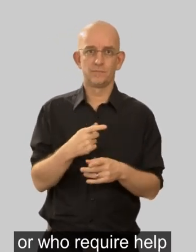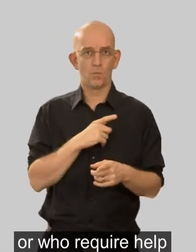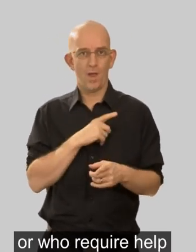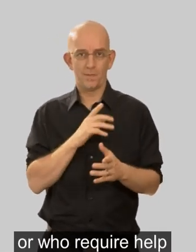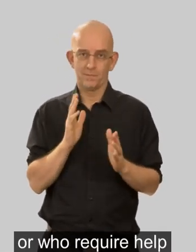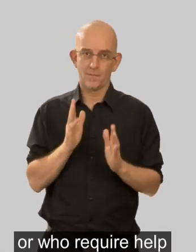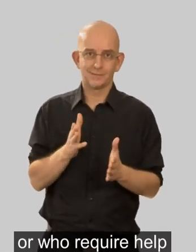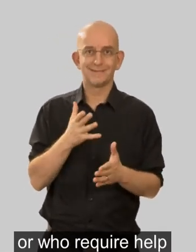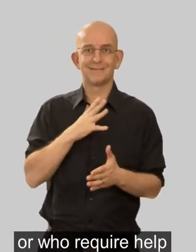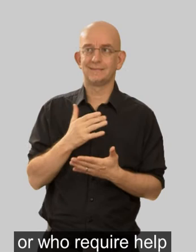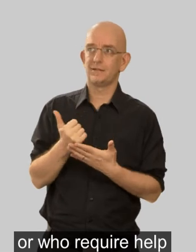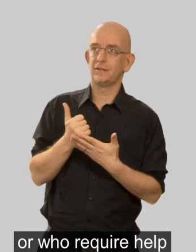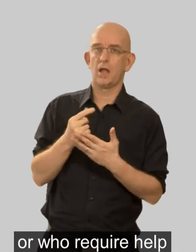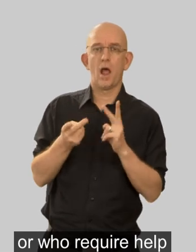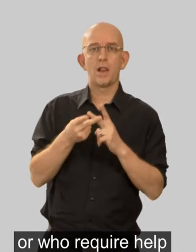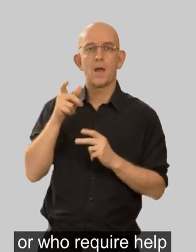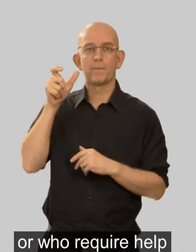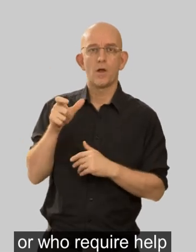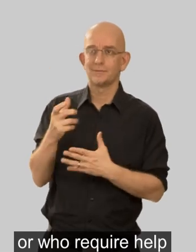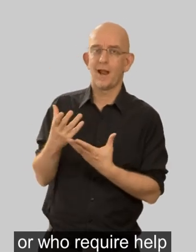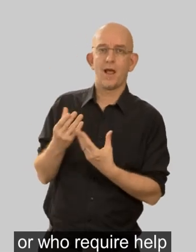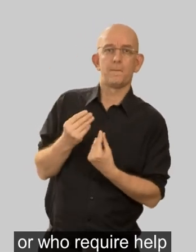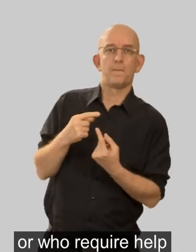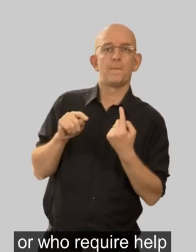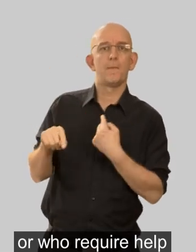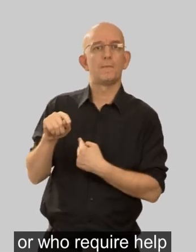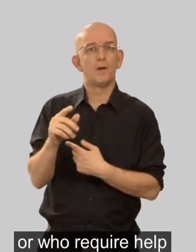who require help from other people to do so.